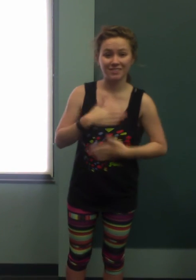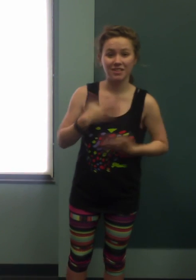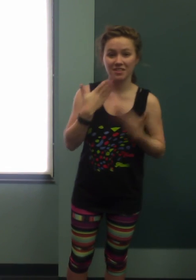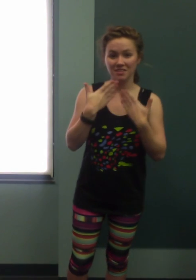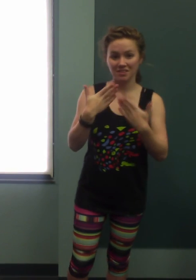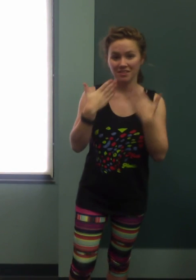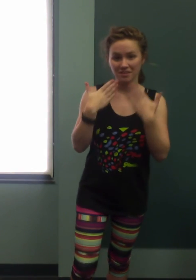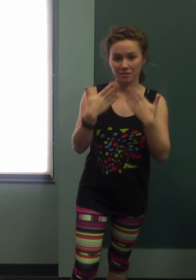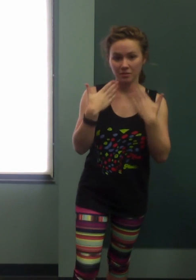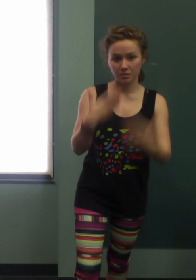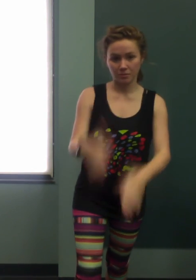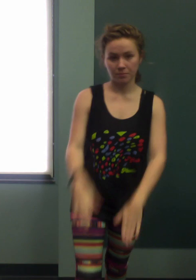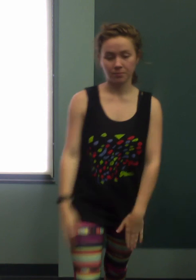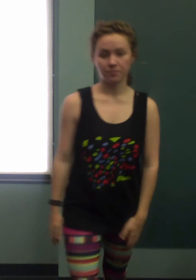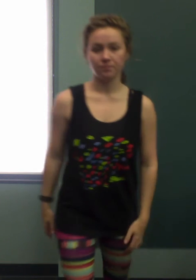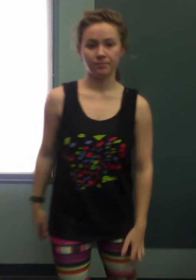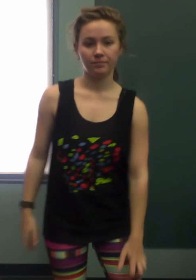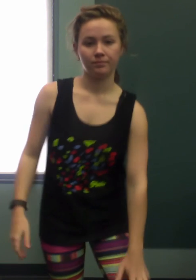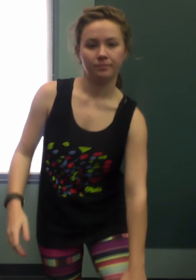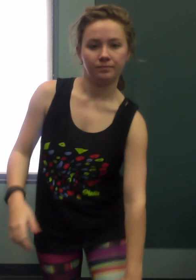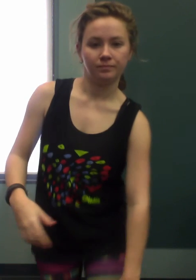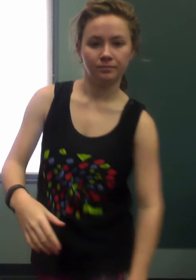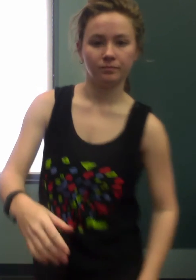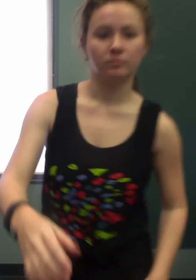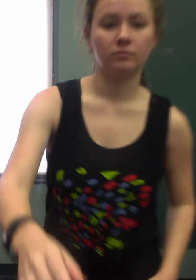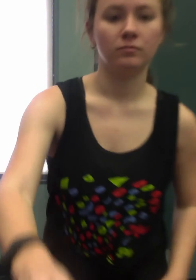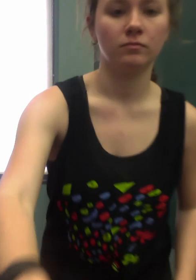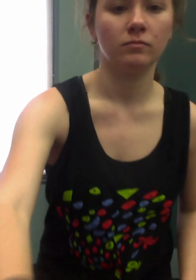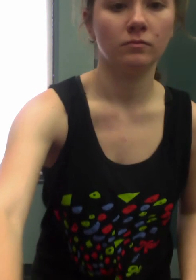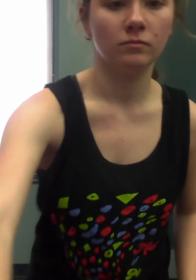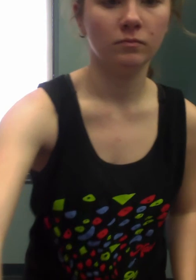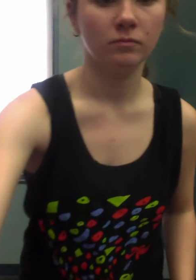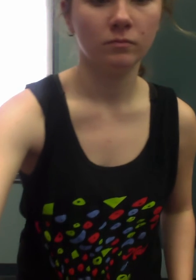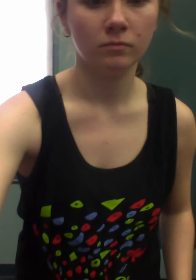signs for health, and the signs for parasite,